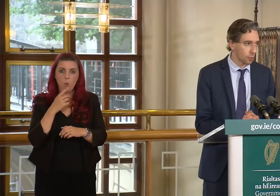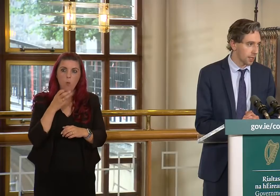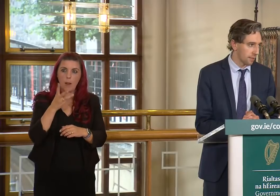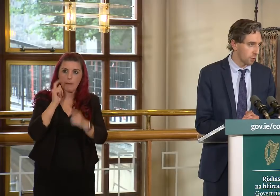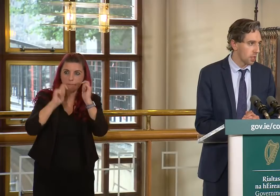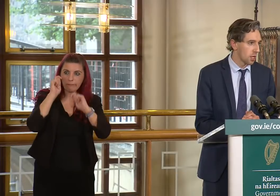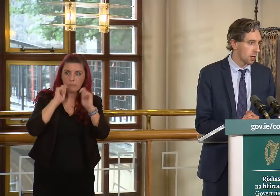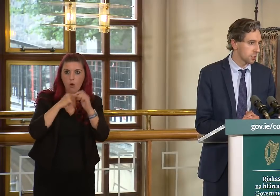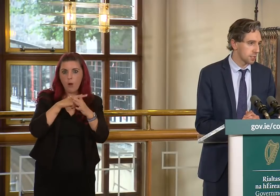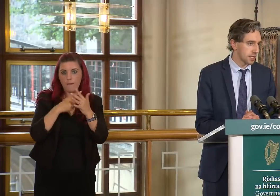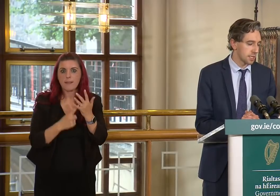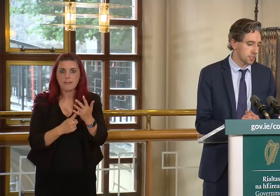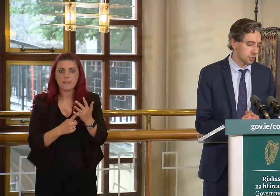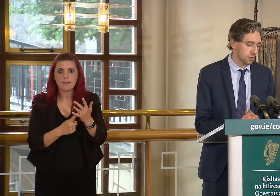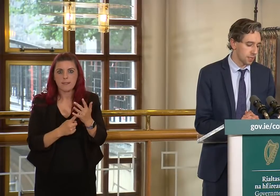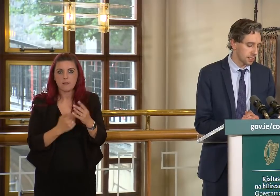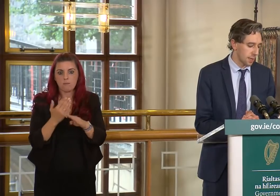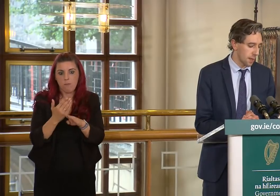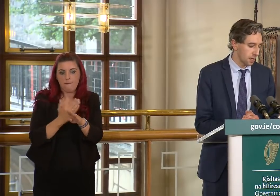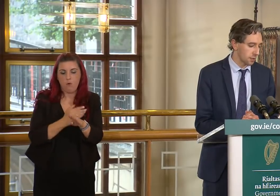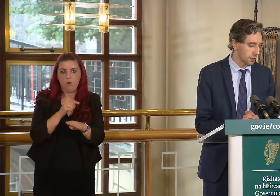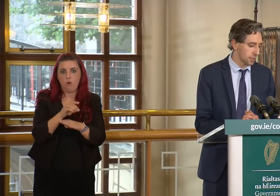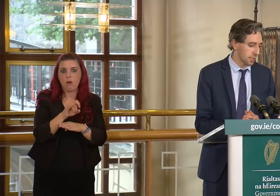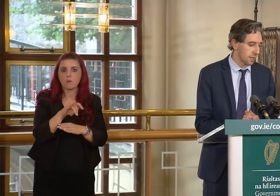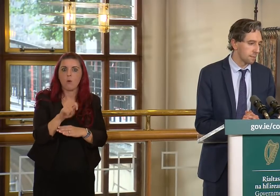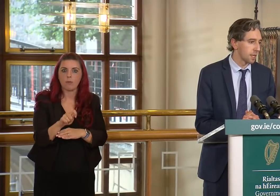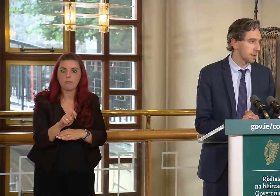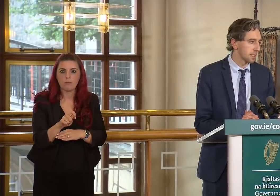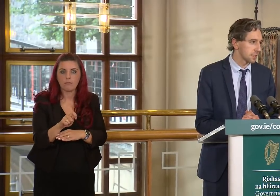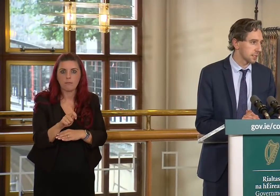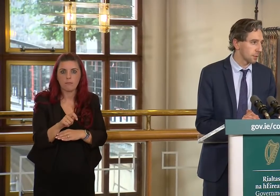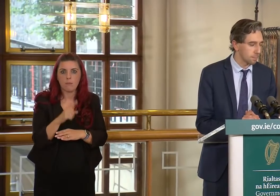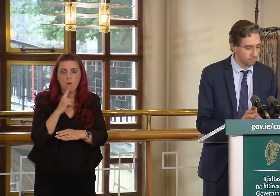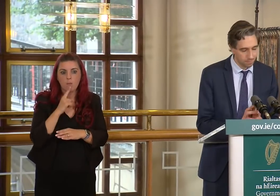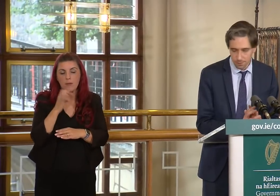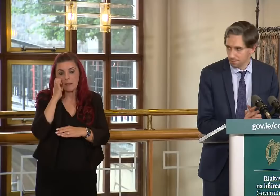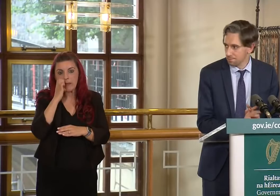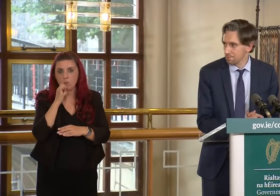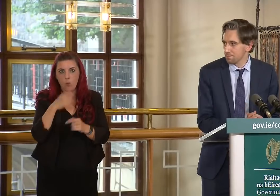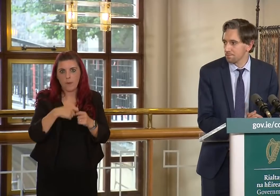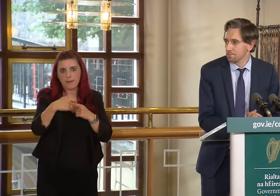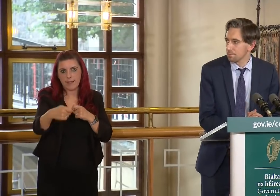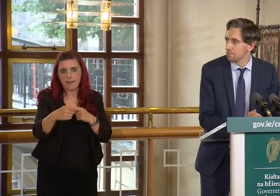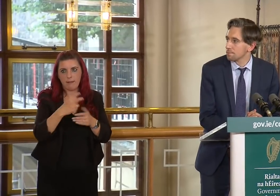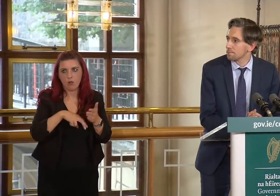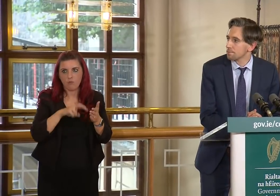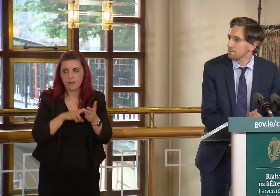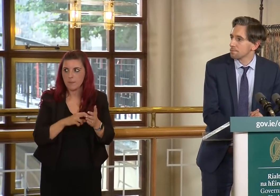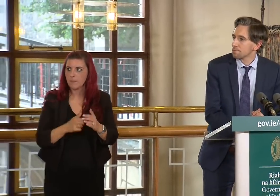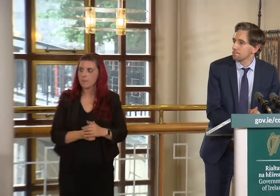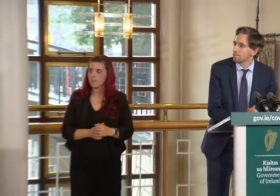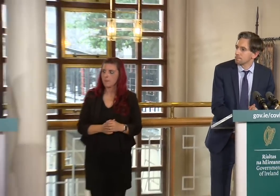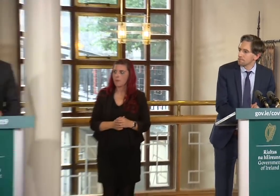decision at a board level not to seek to extend that contract beyond the existing one.